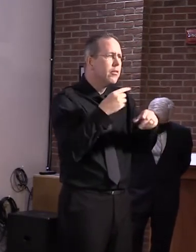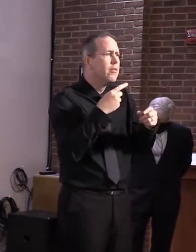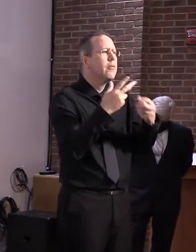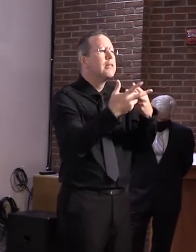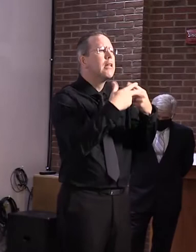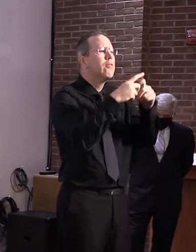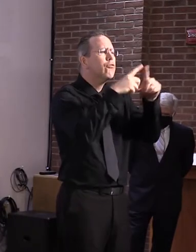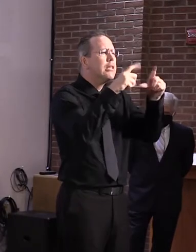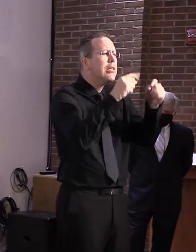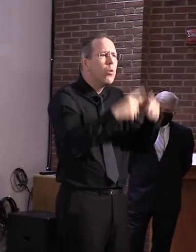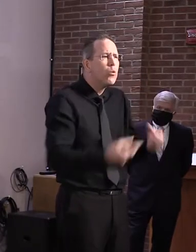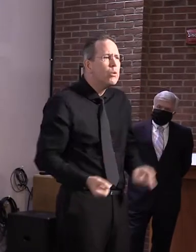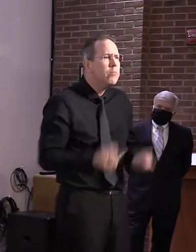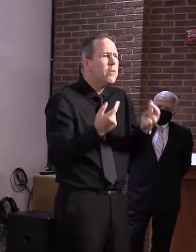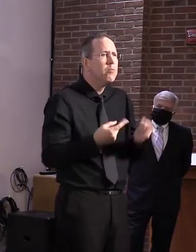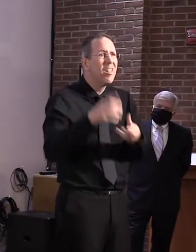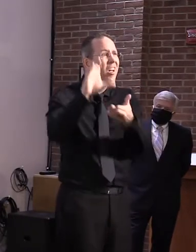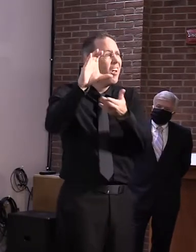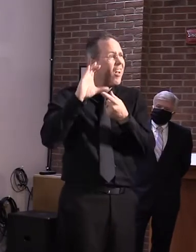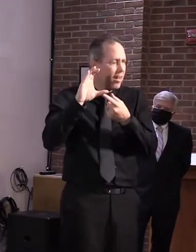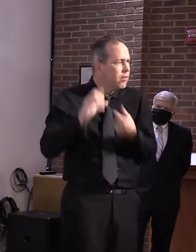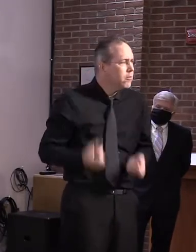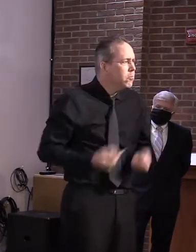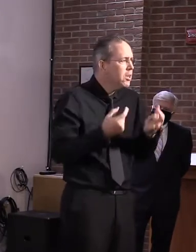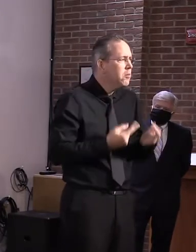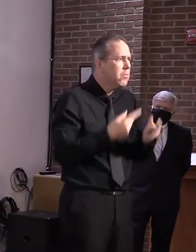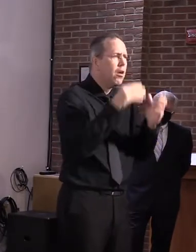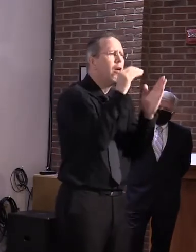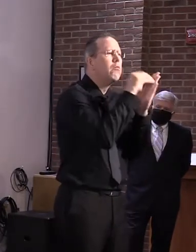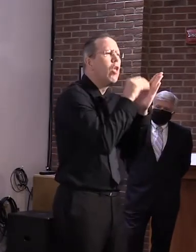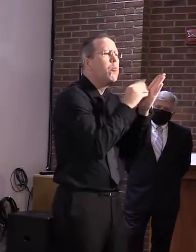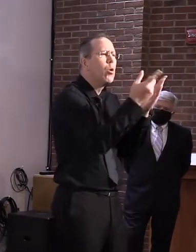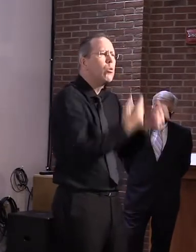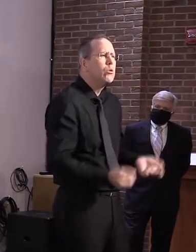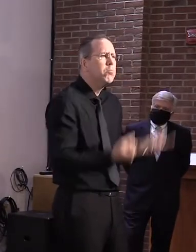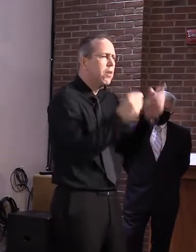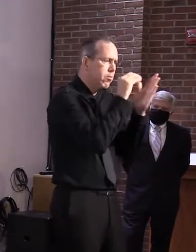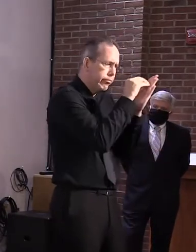because there is obviously opportunity for audit.